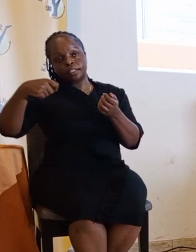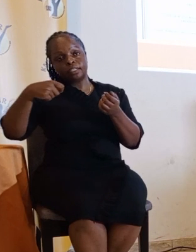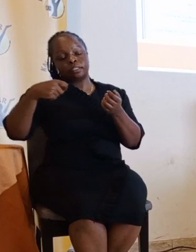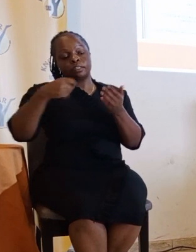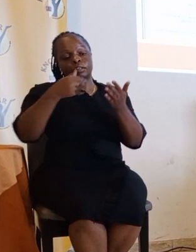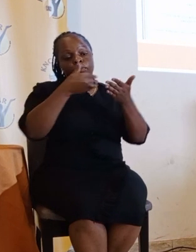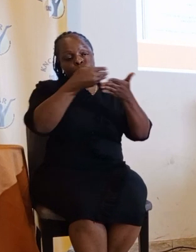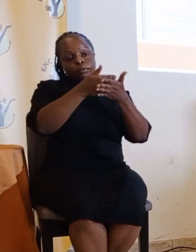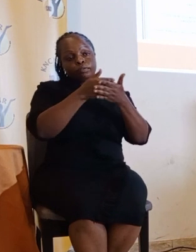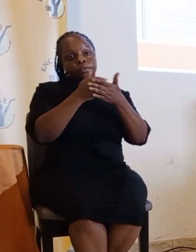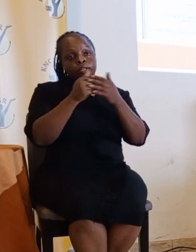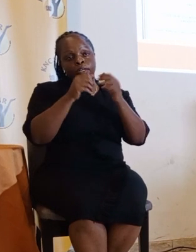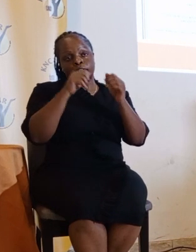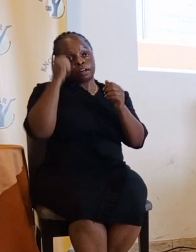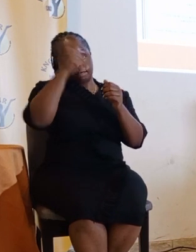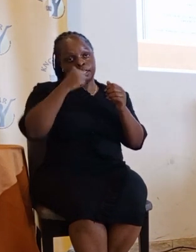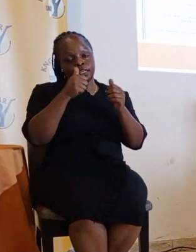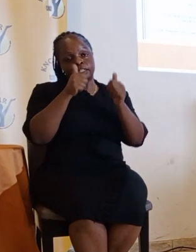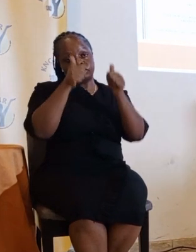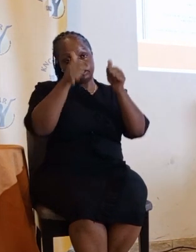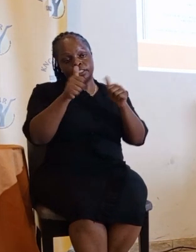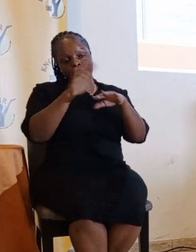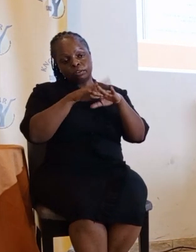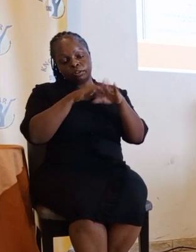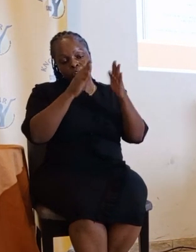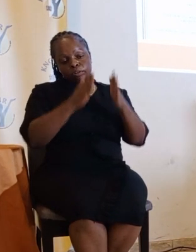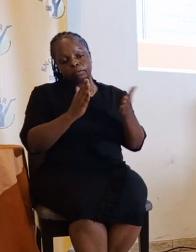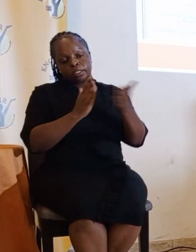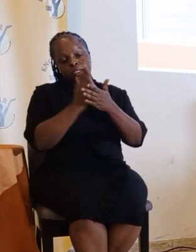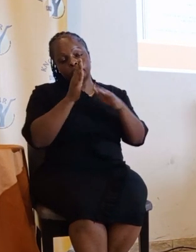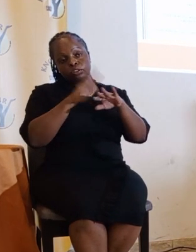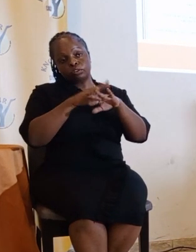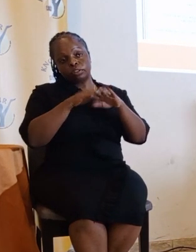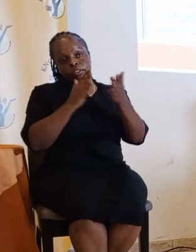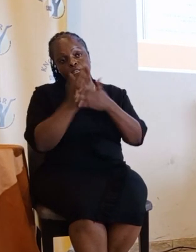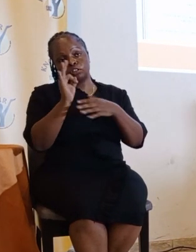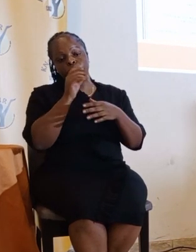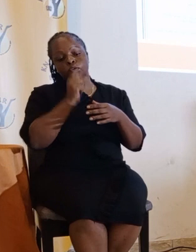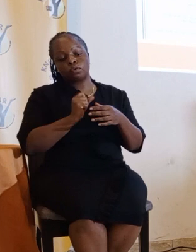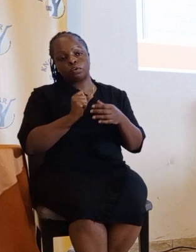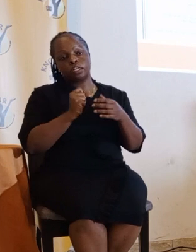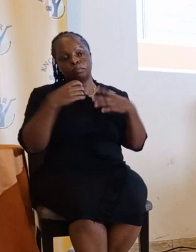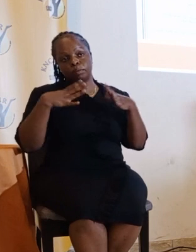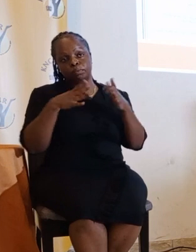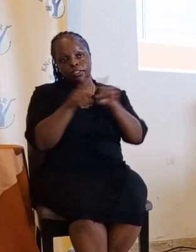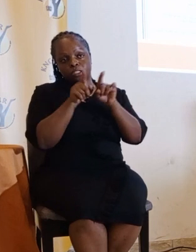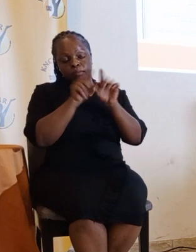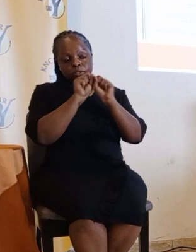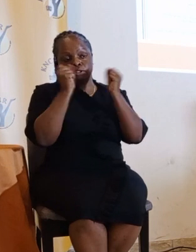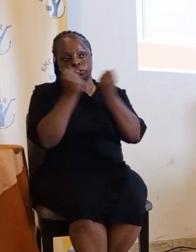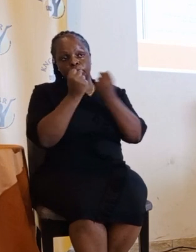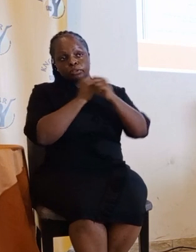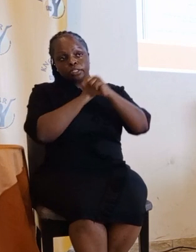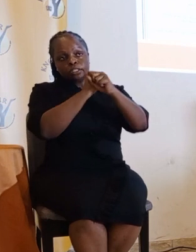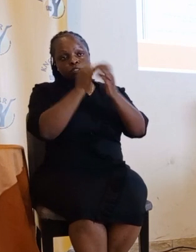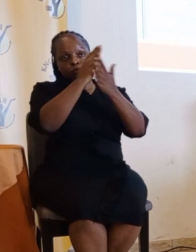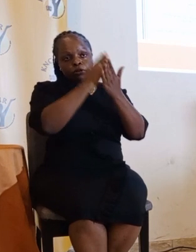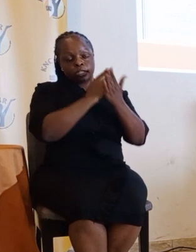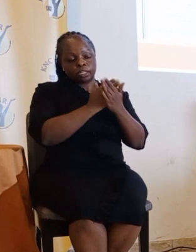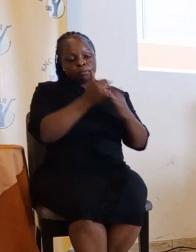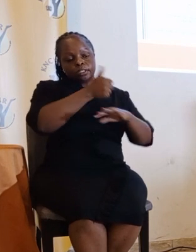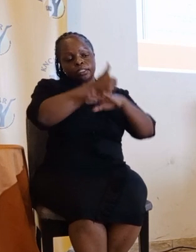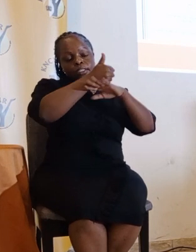Charter on the Human and People's Rights on the rights of older persons, as well as the social protection program set in place